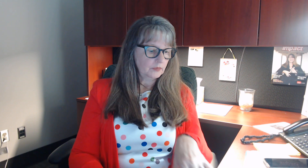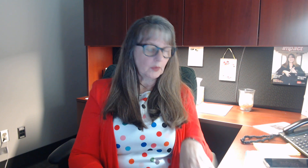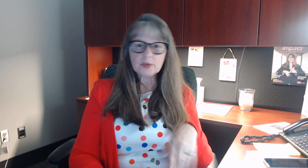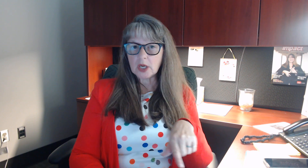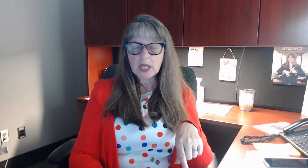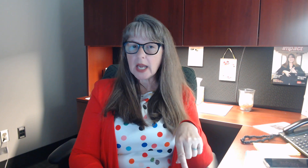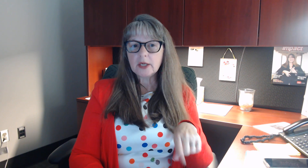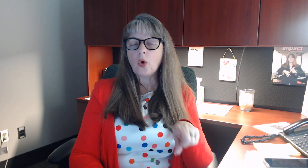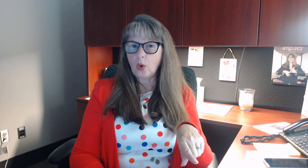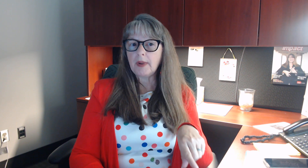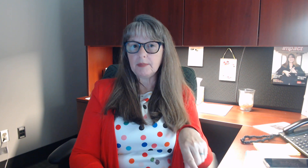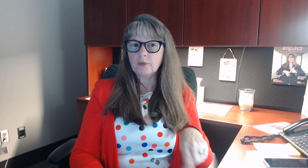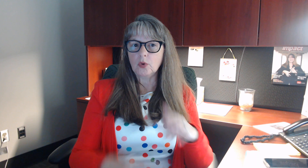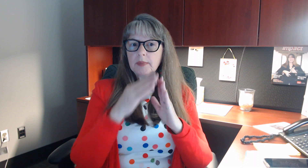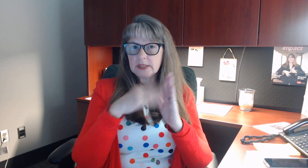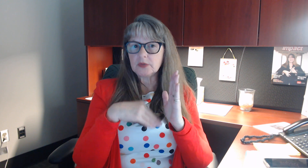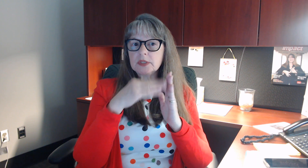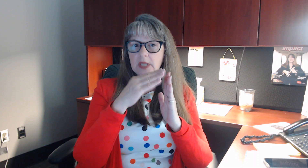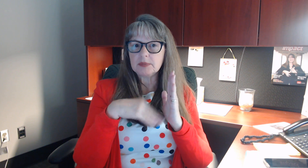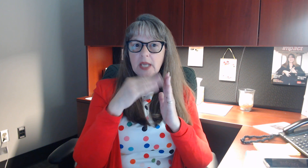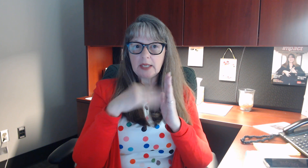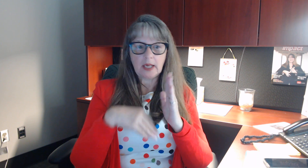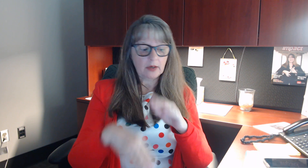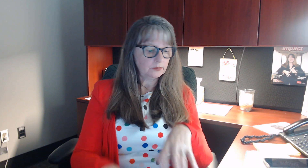Whether it's online or paper form, it's still the same sign now.